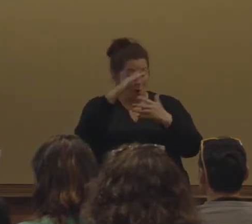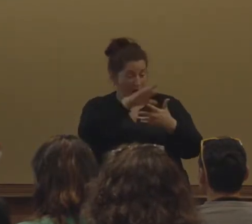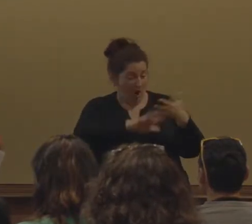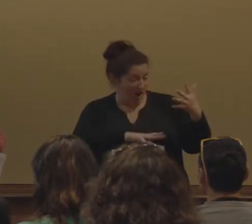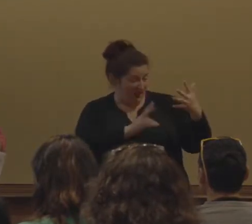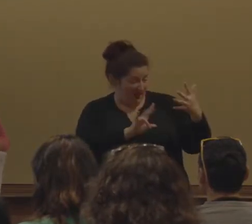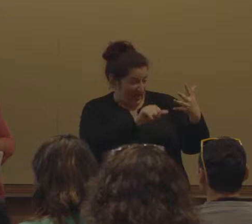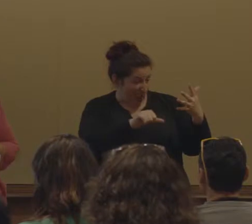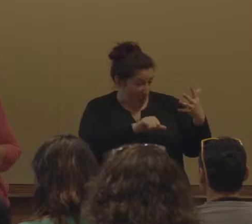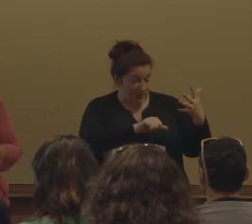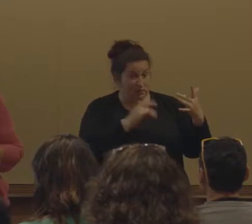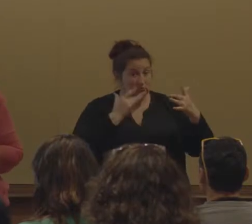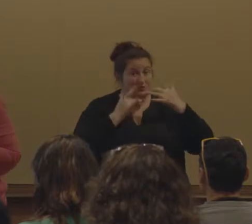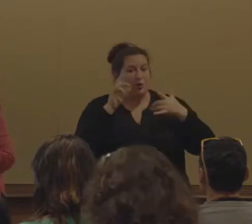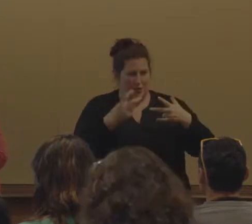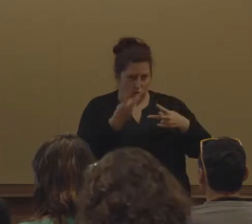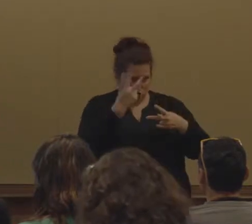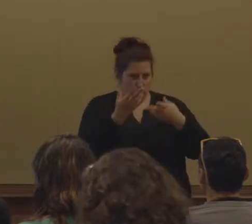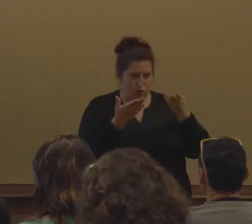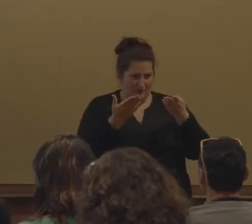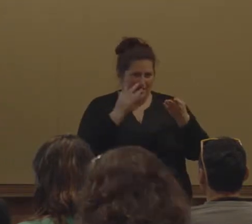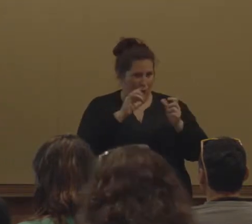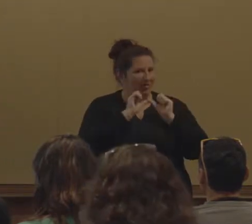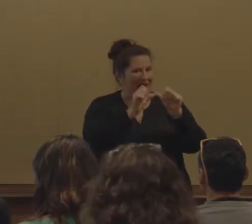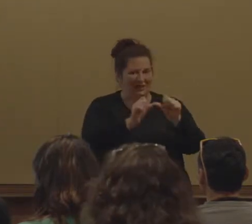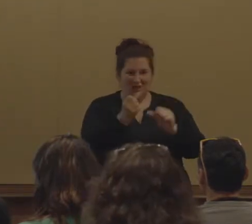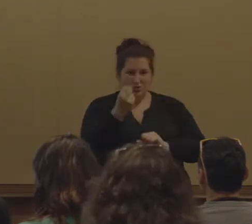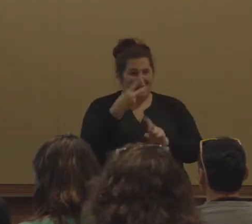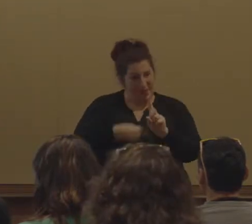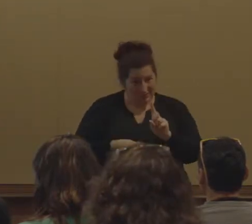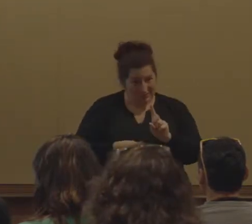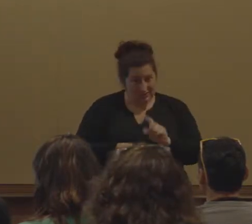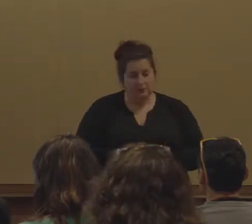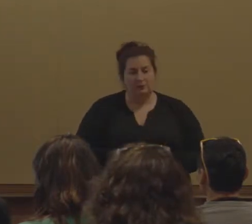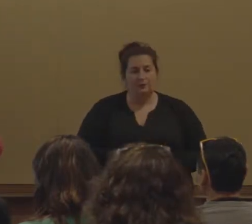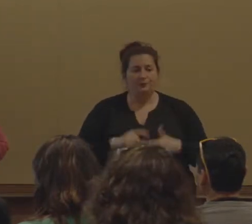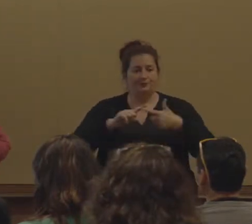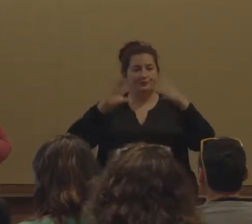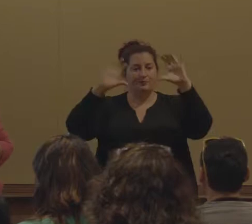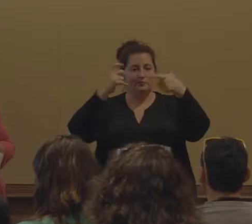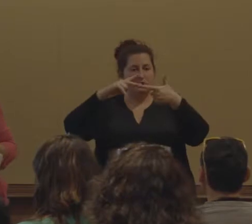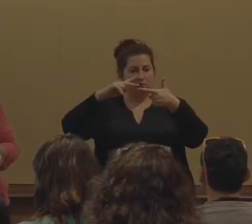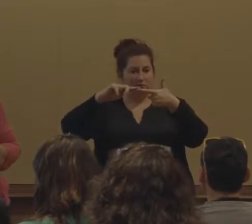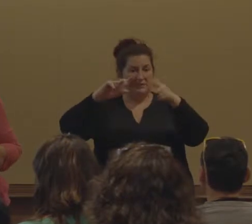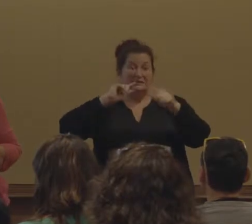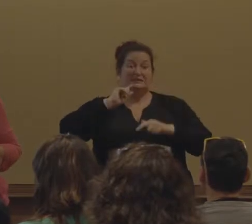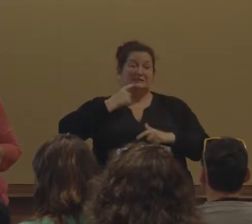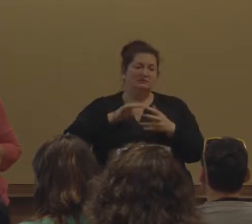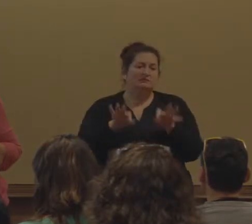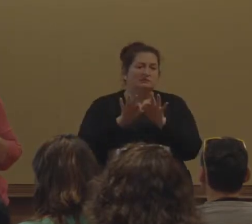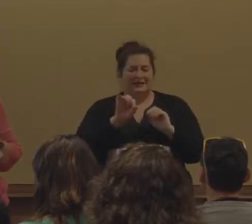those 7 areas I talked about. You're going to need at least 2 services that are going to last at least 12 months. Category 2 is a significant